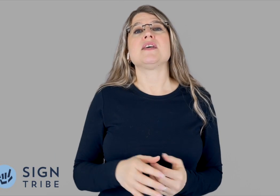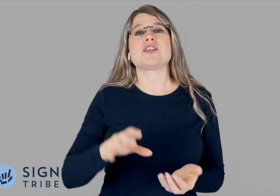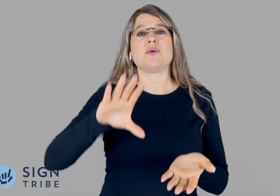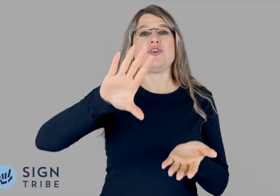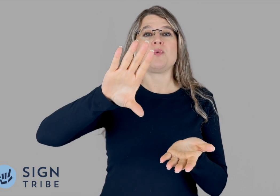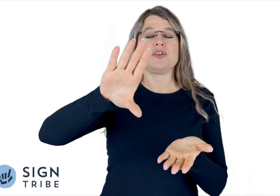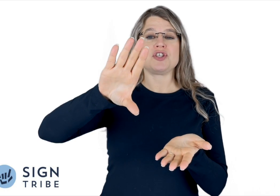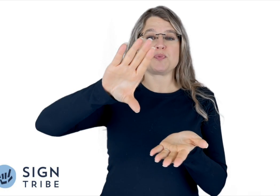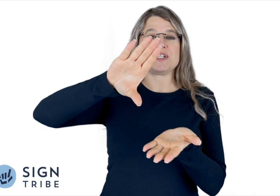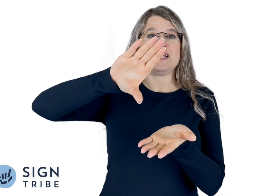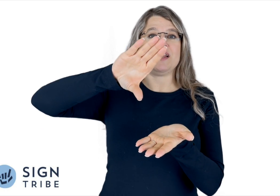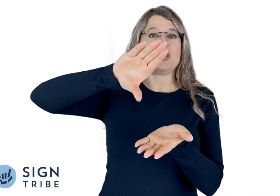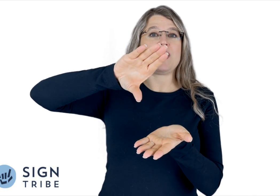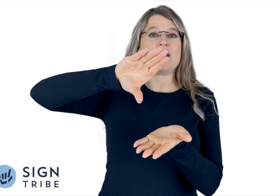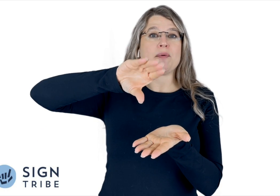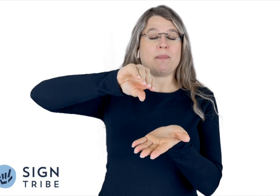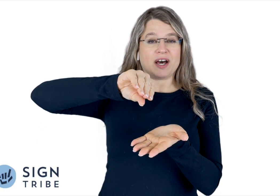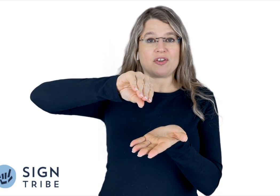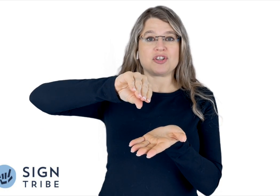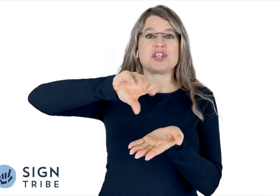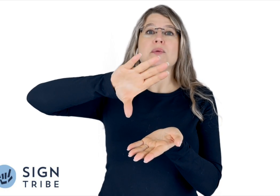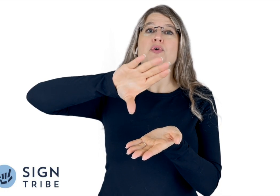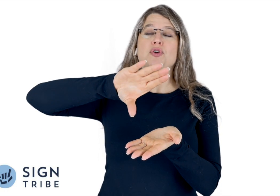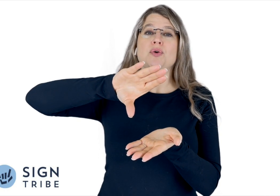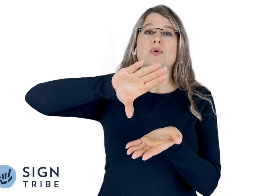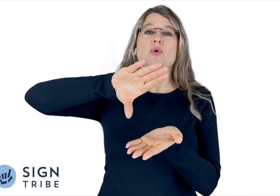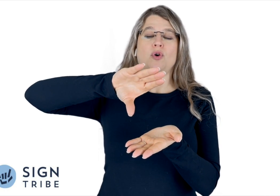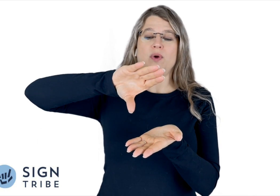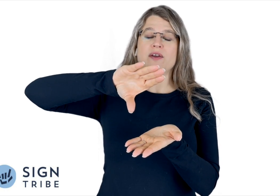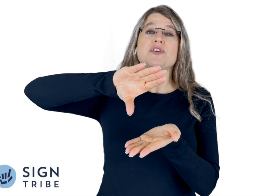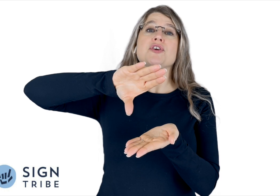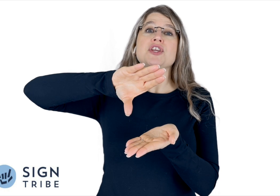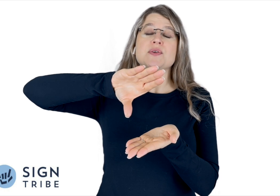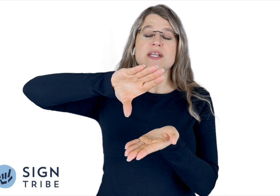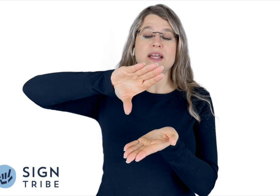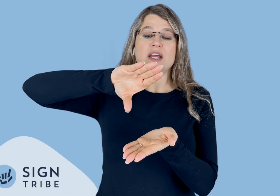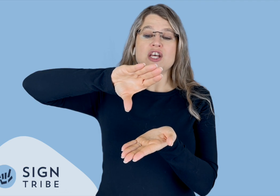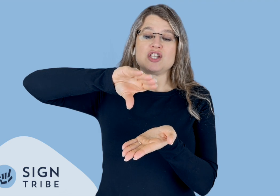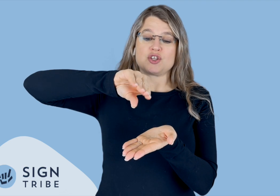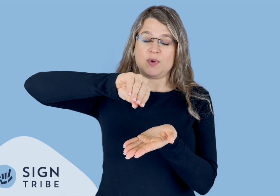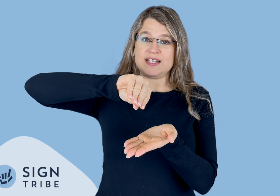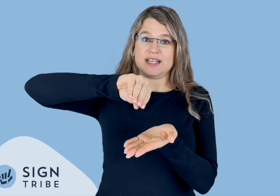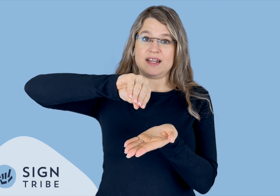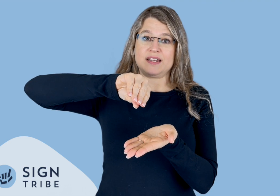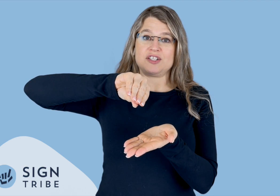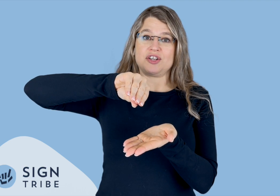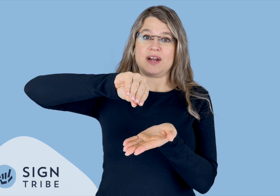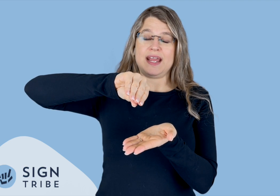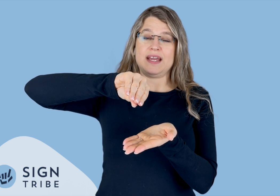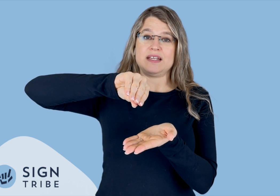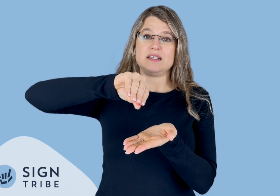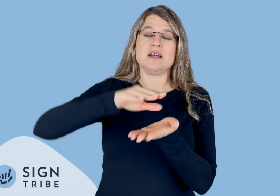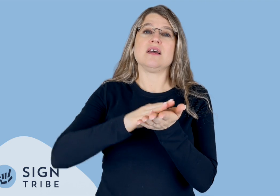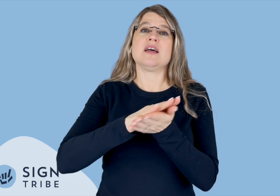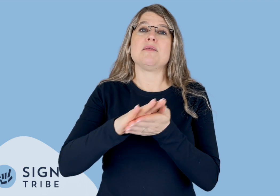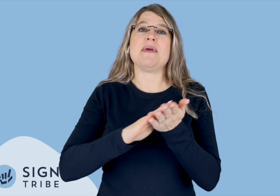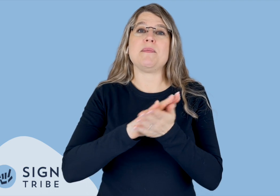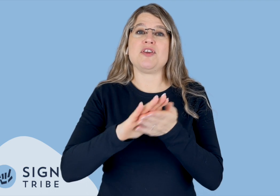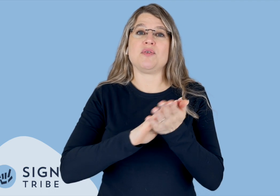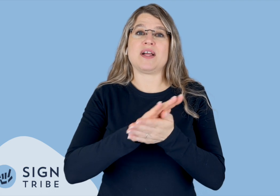So you will just pretend like you have a bottle of shampoo or whatever you're using, squeezing it into your hand. Maybe you lather